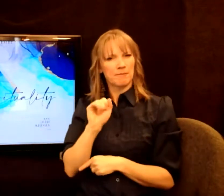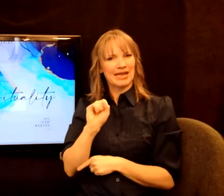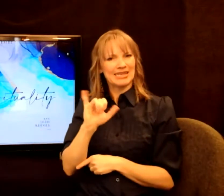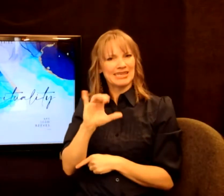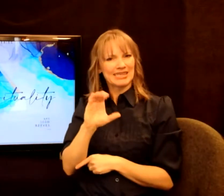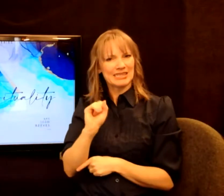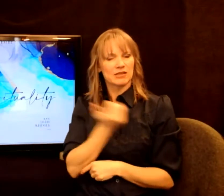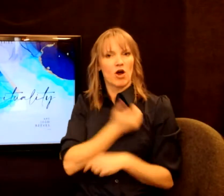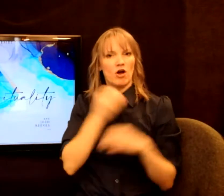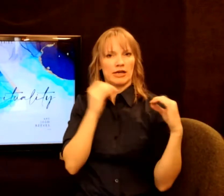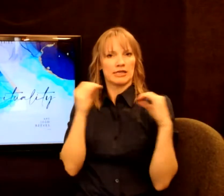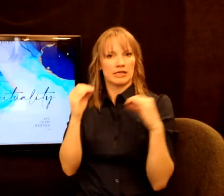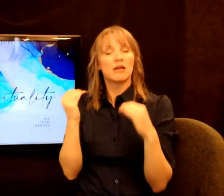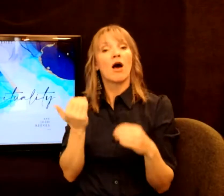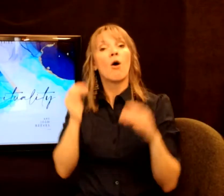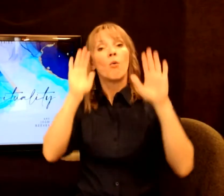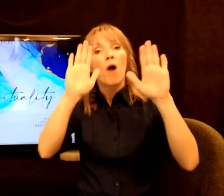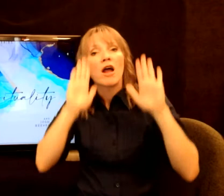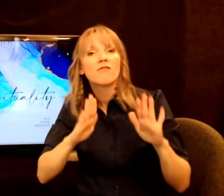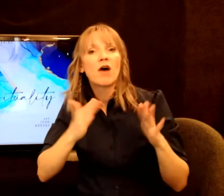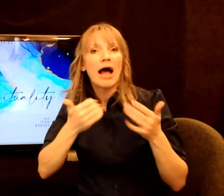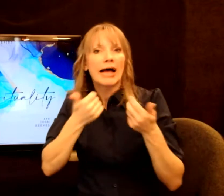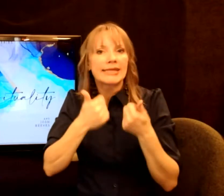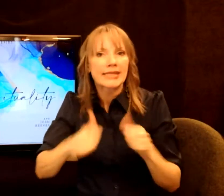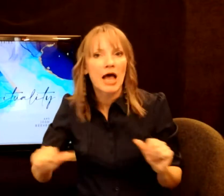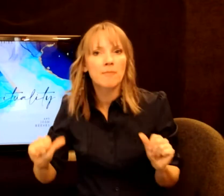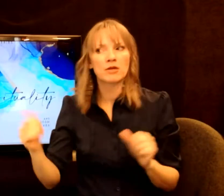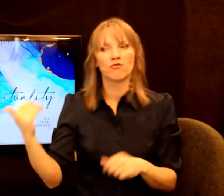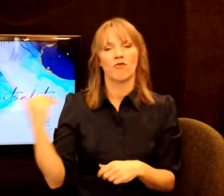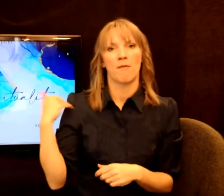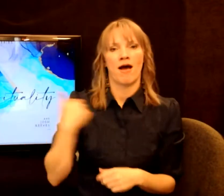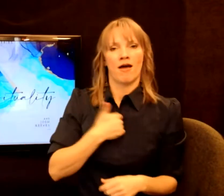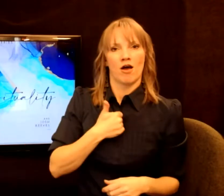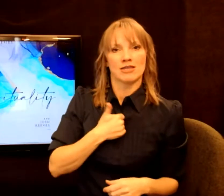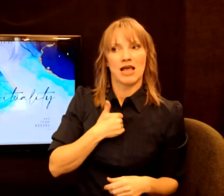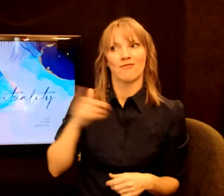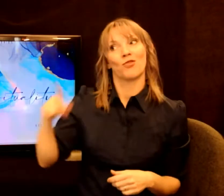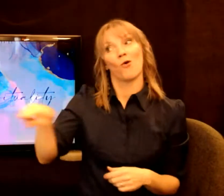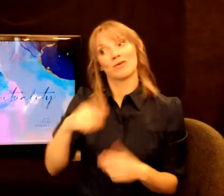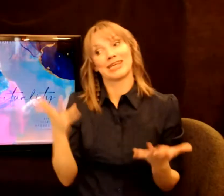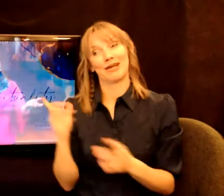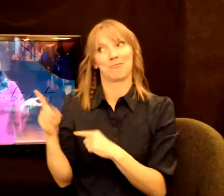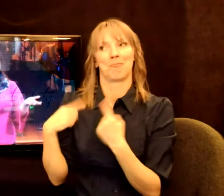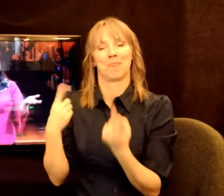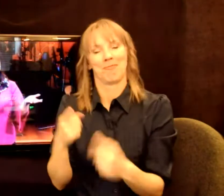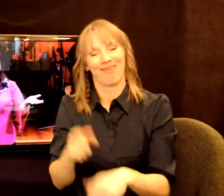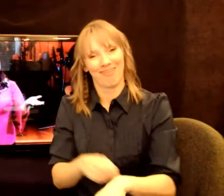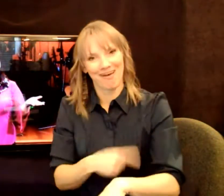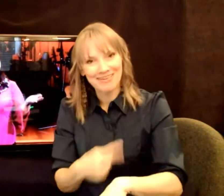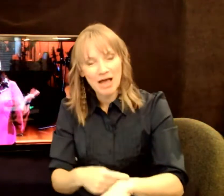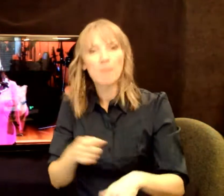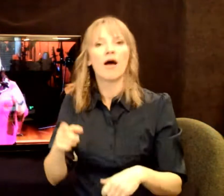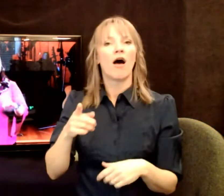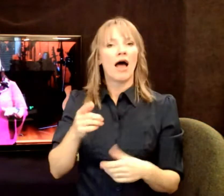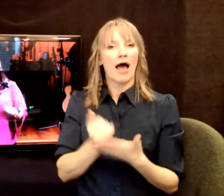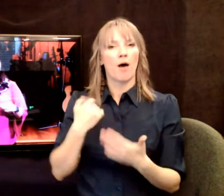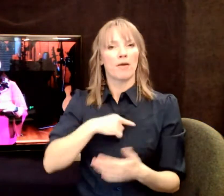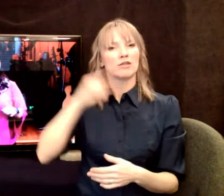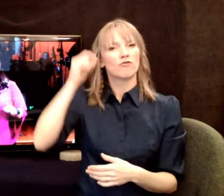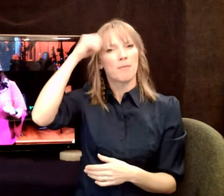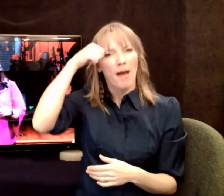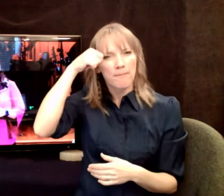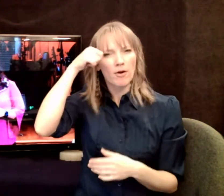teaching in a wonderful attempt to remind ourselves, for those of us who've been around a while, to remember the